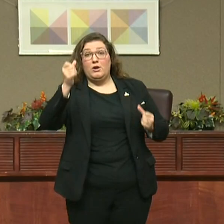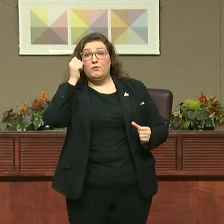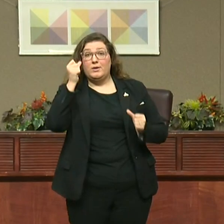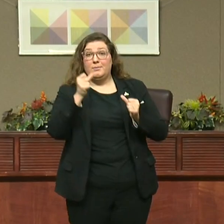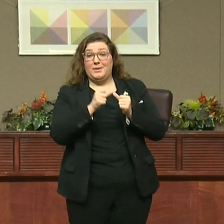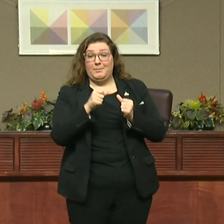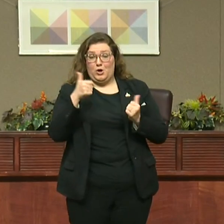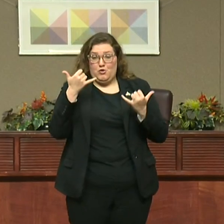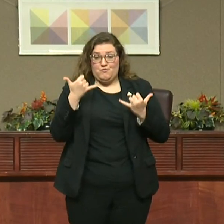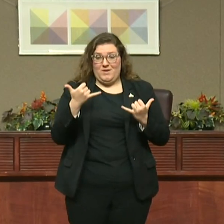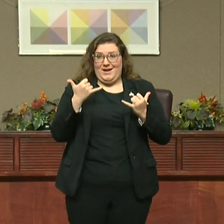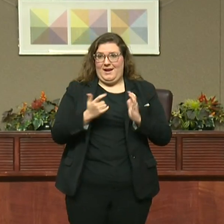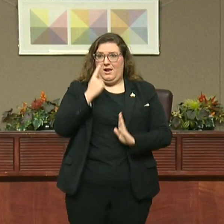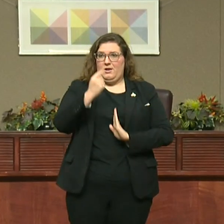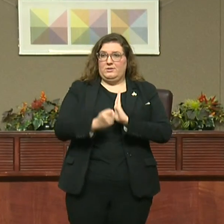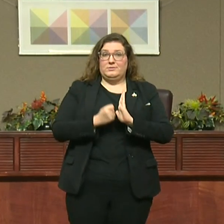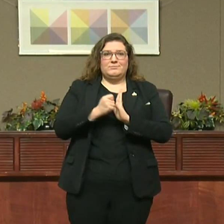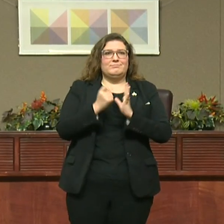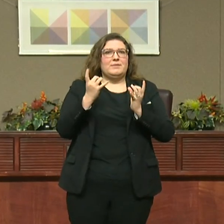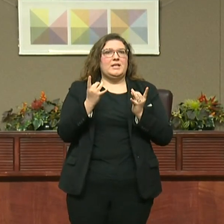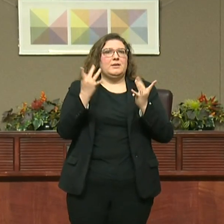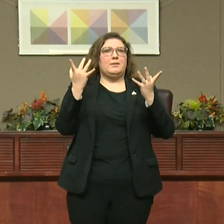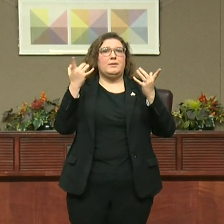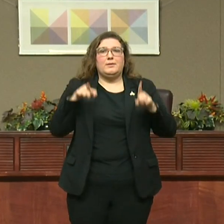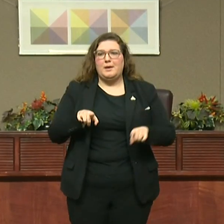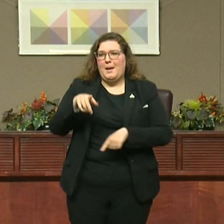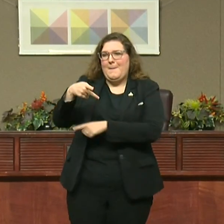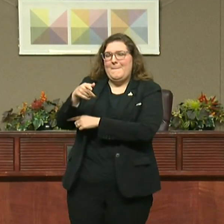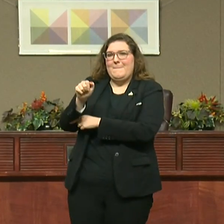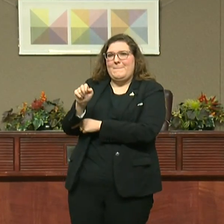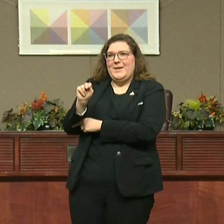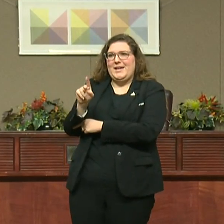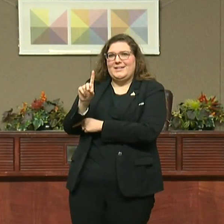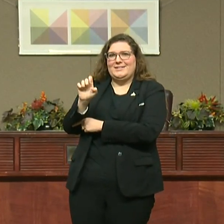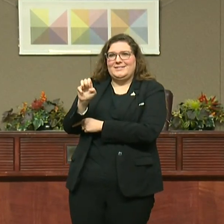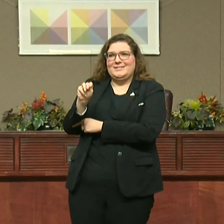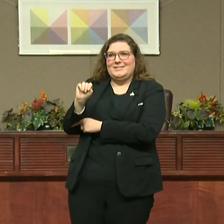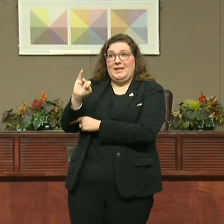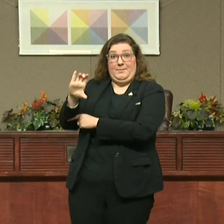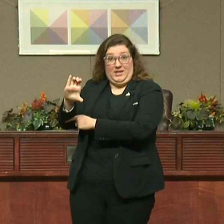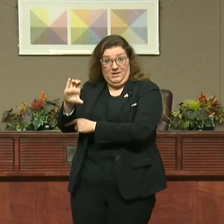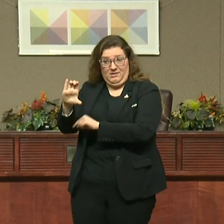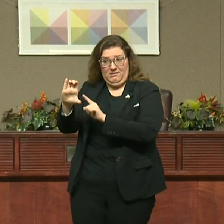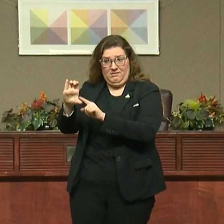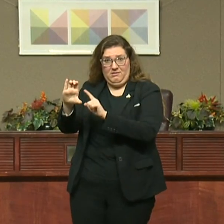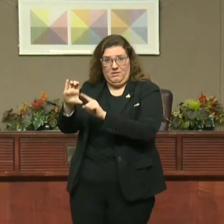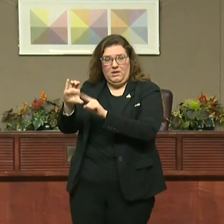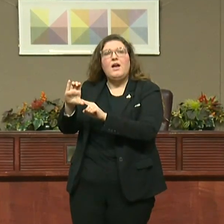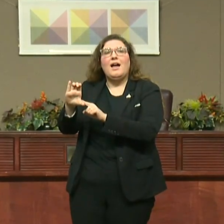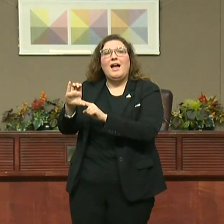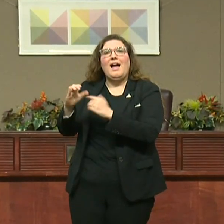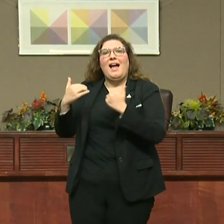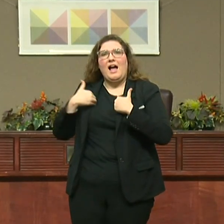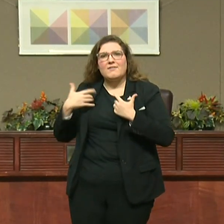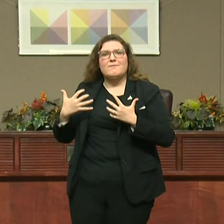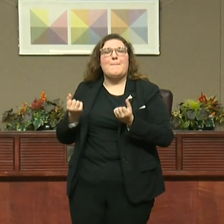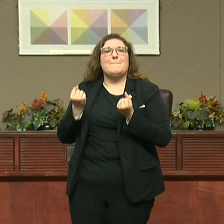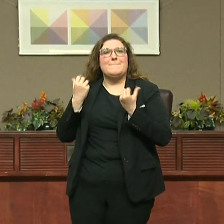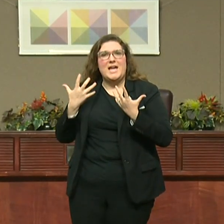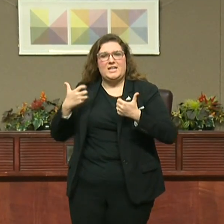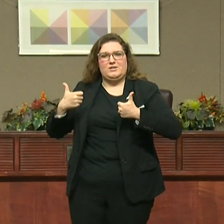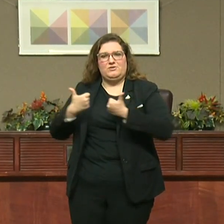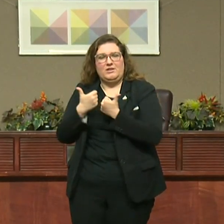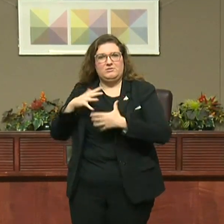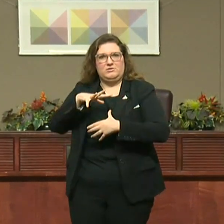time of a pandemic, and it has its challenges. It has its threats to our